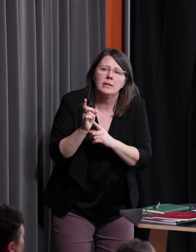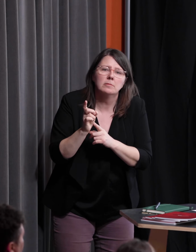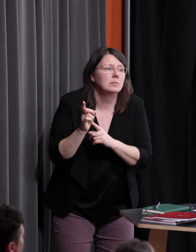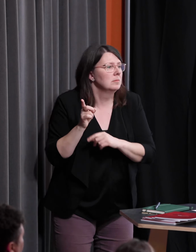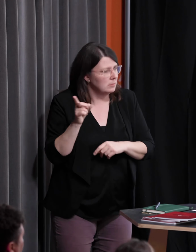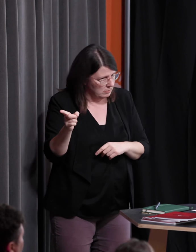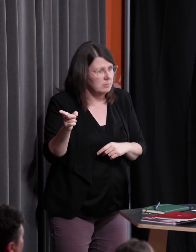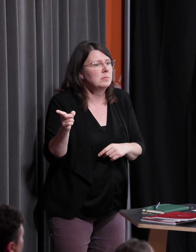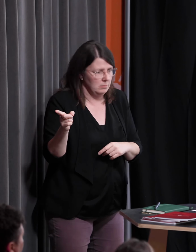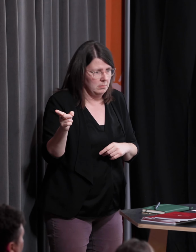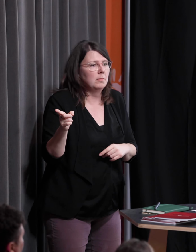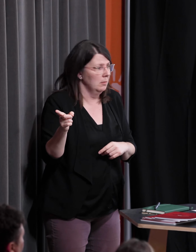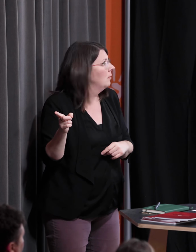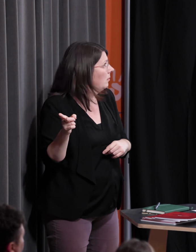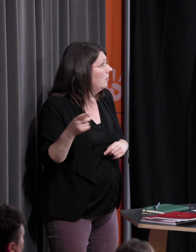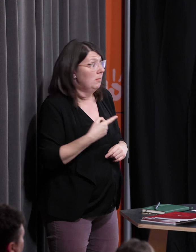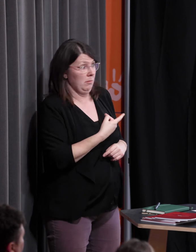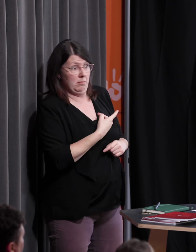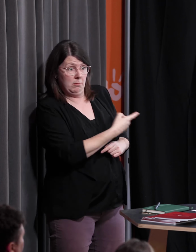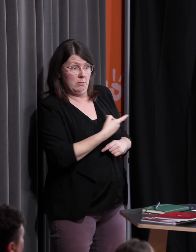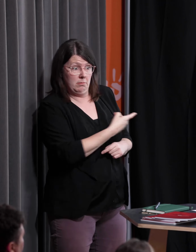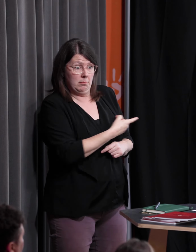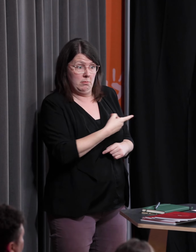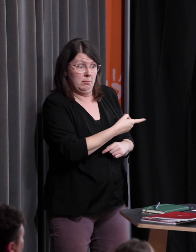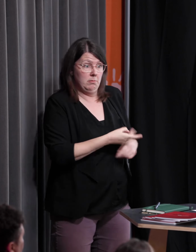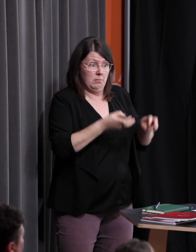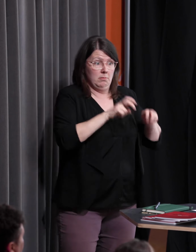We were on the other side of that door.